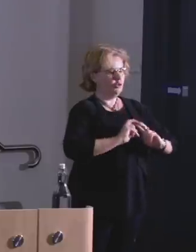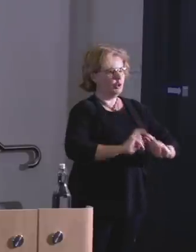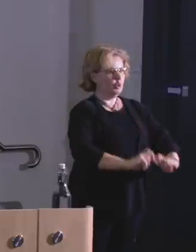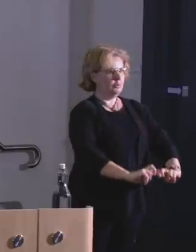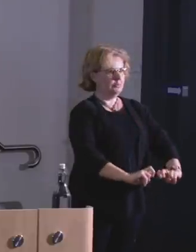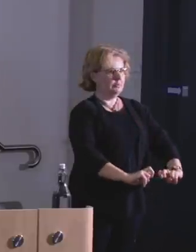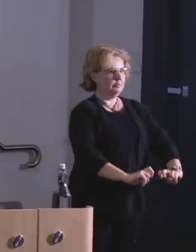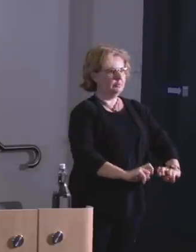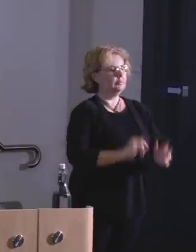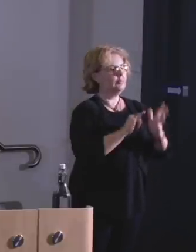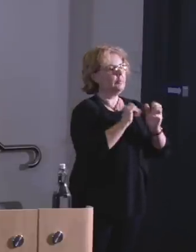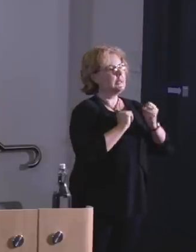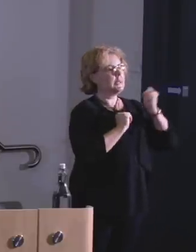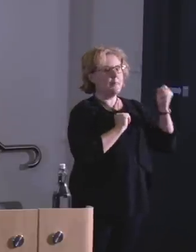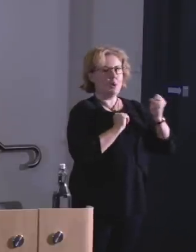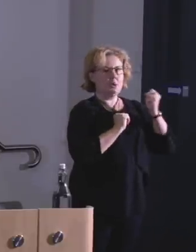Samoan society